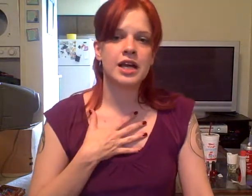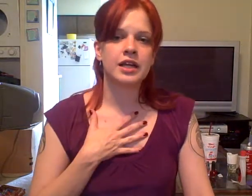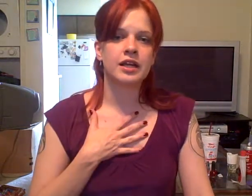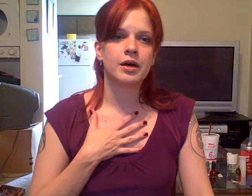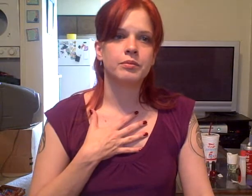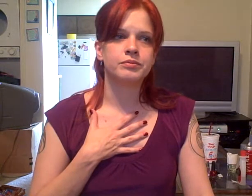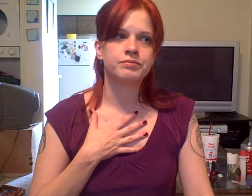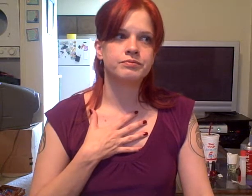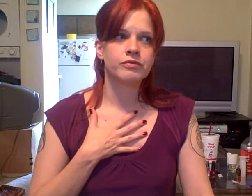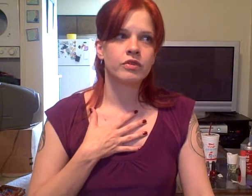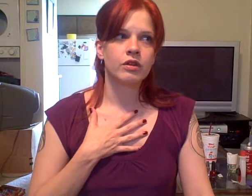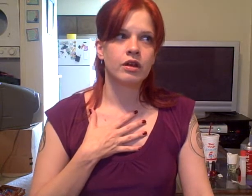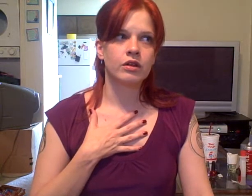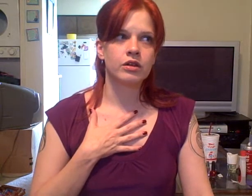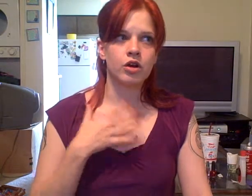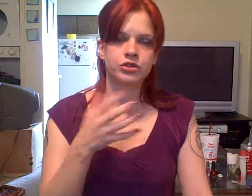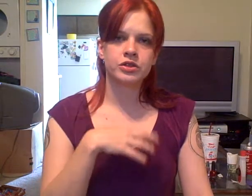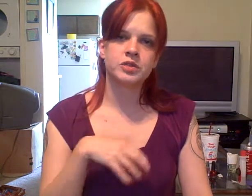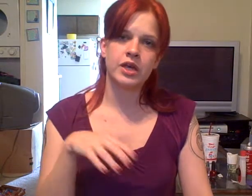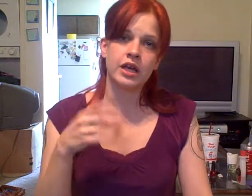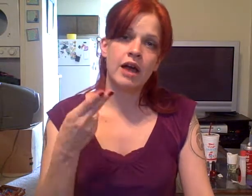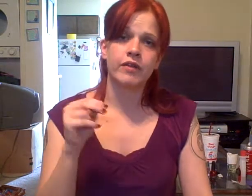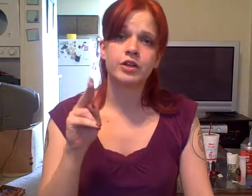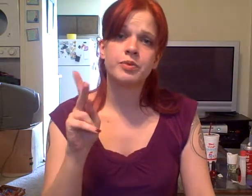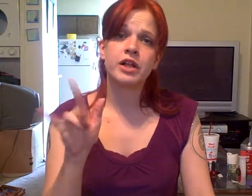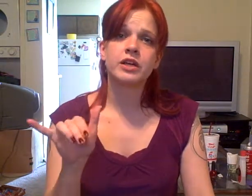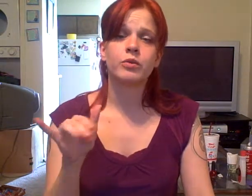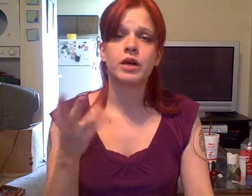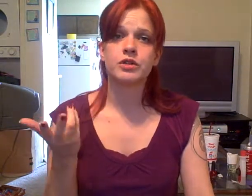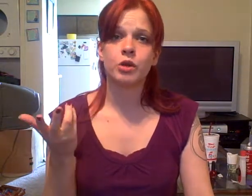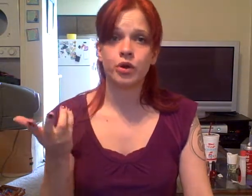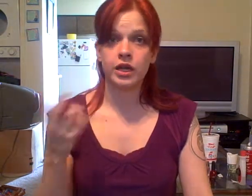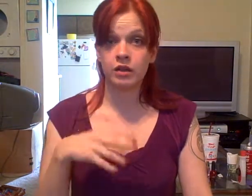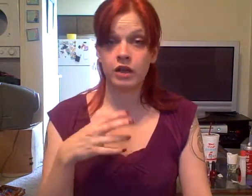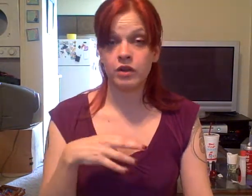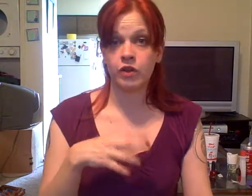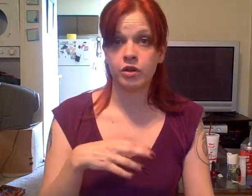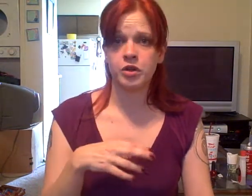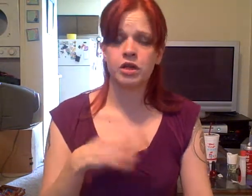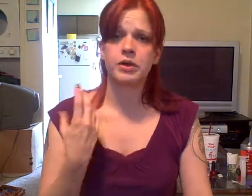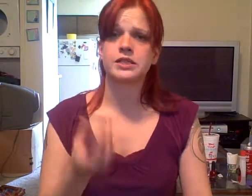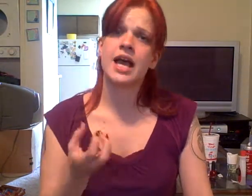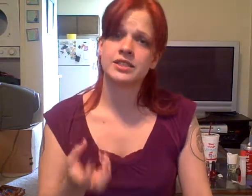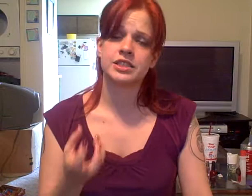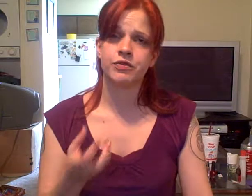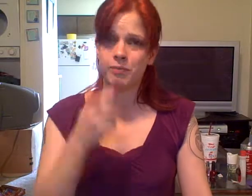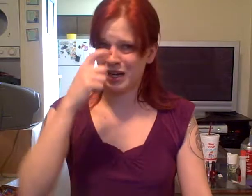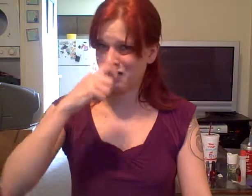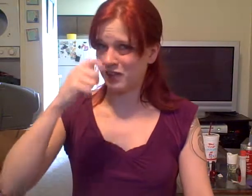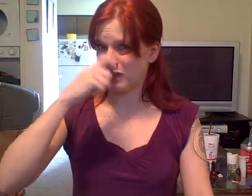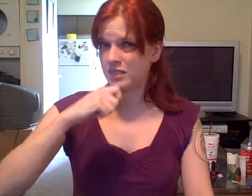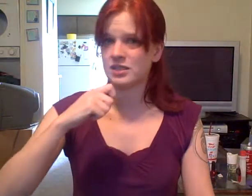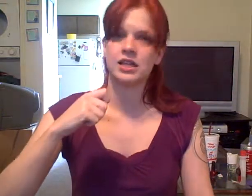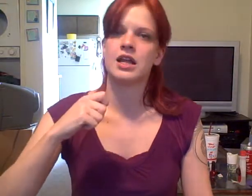it. Culturally speaking, I fingerspell it when I'm interpreting in the leather community because it has a different meaning than this, and I